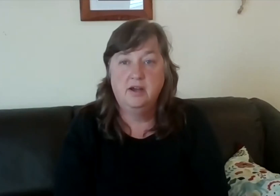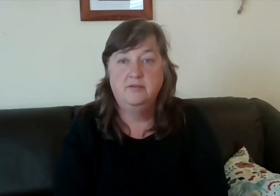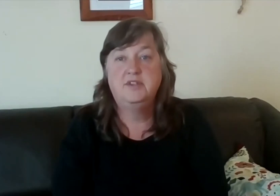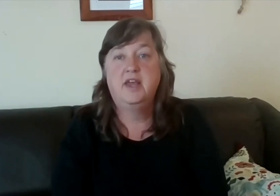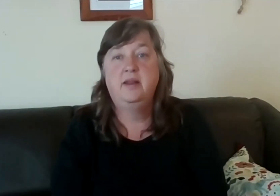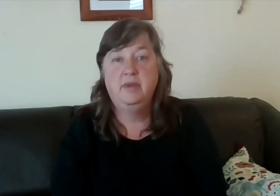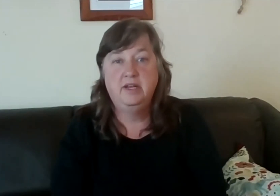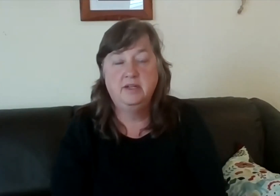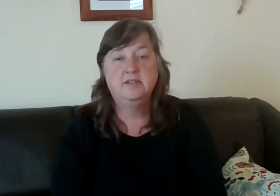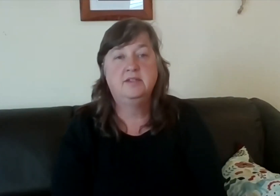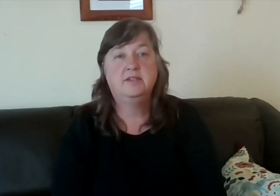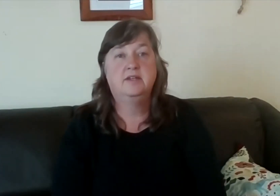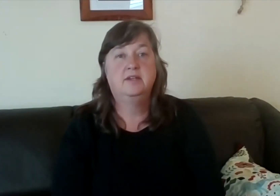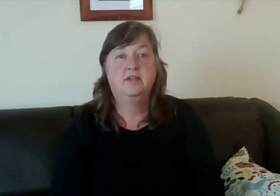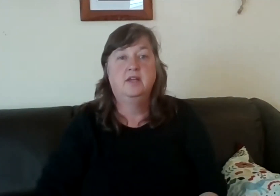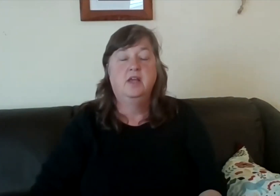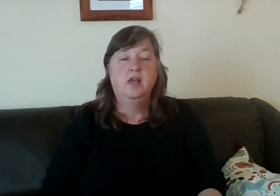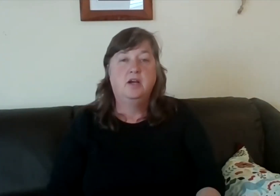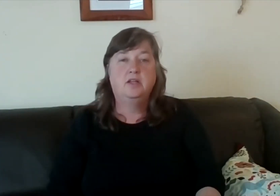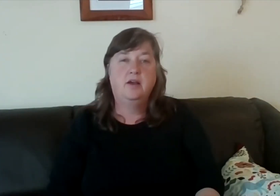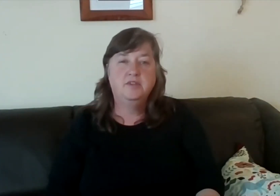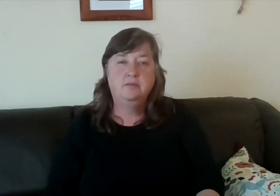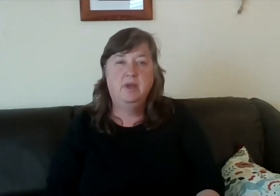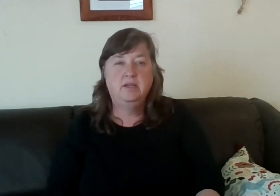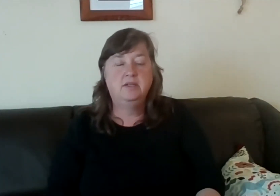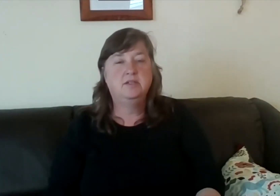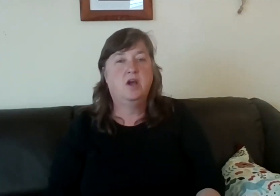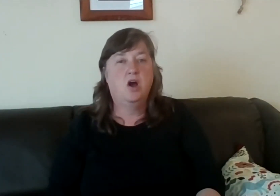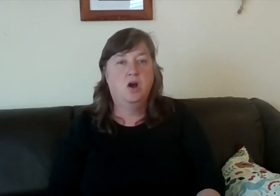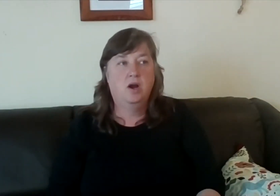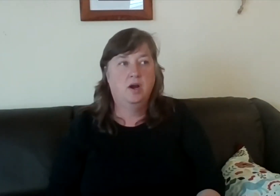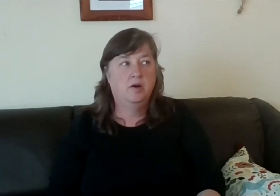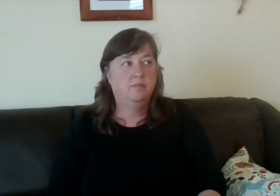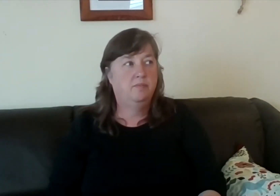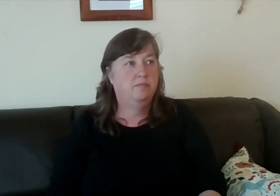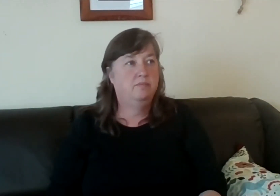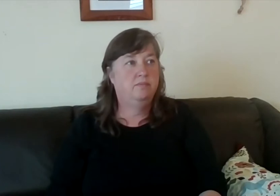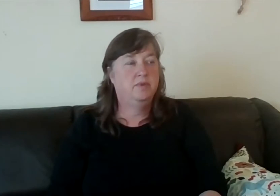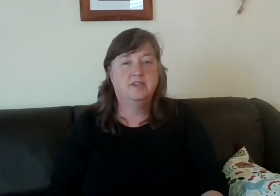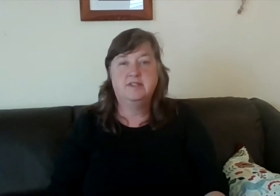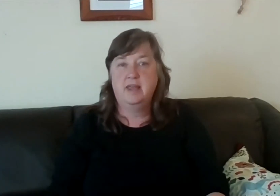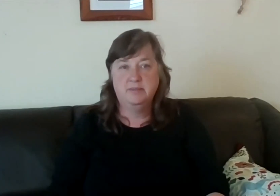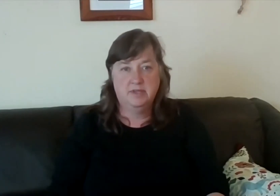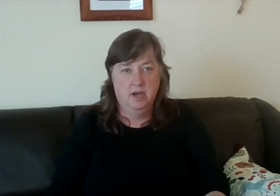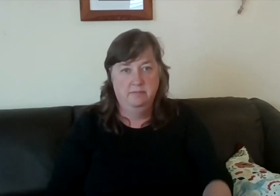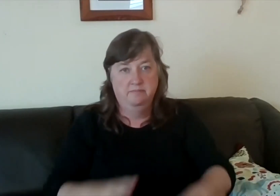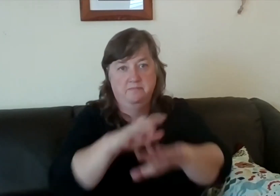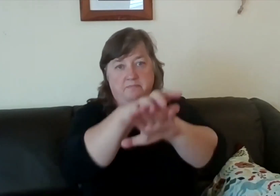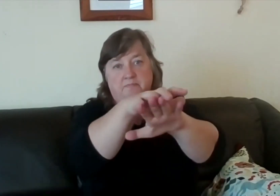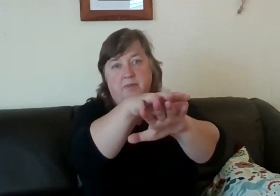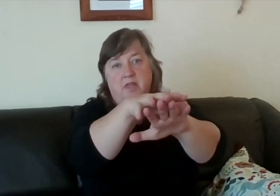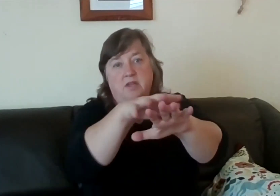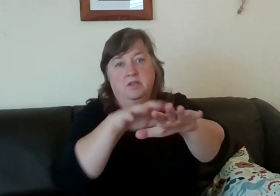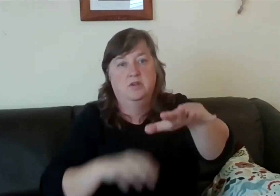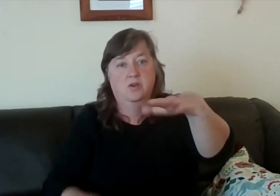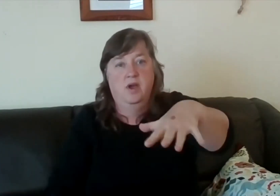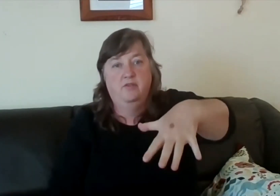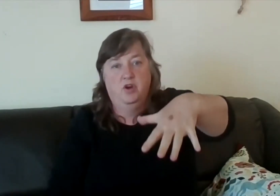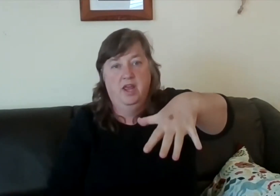Gloves and mittens. Gloves and mittens are the same sign. So you have your